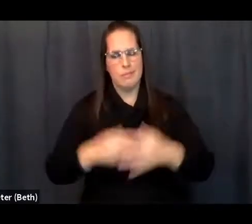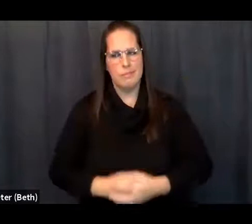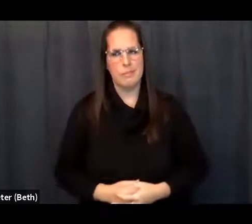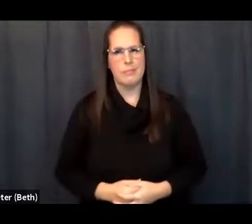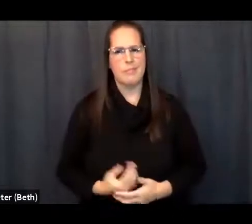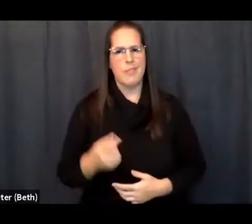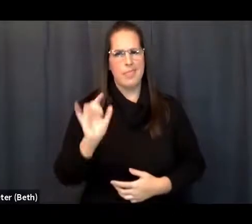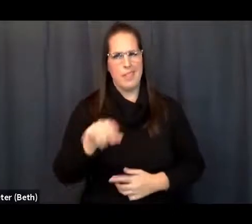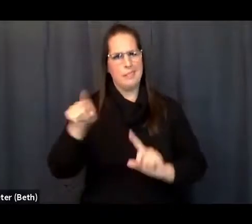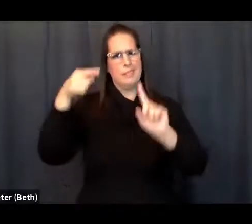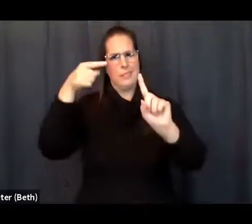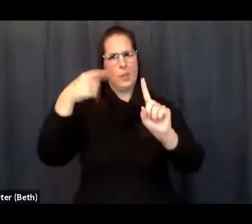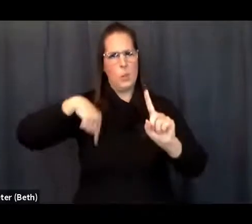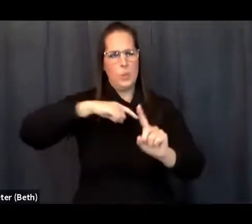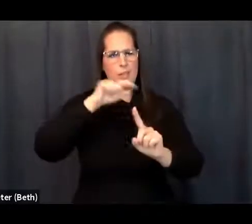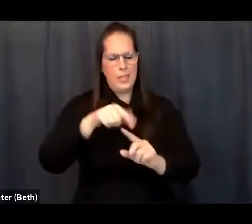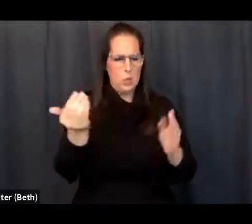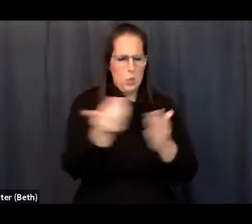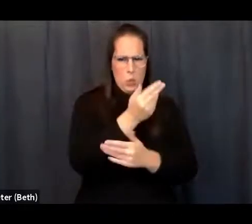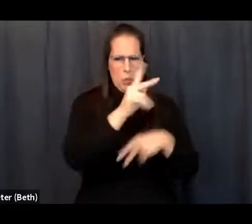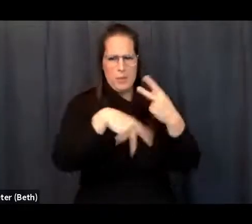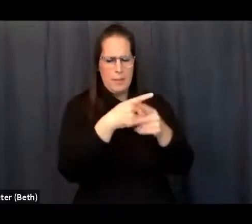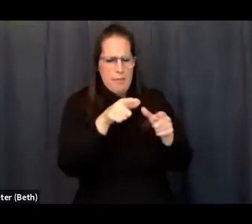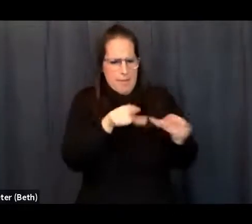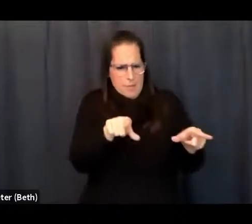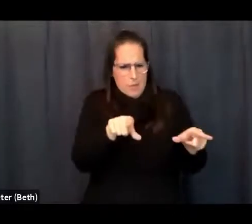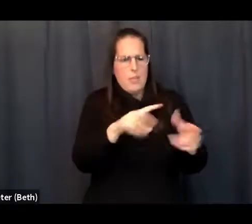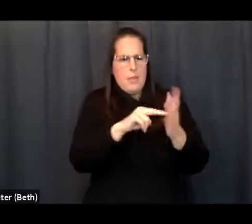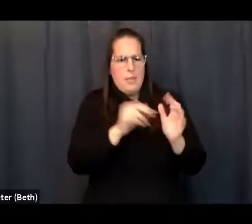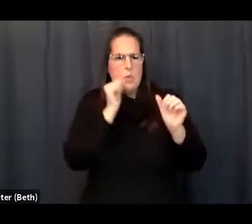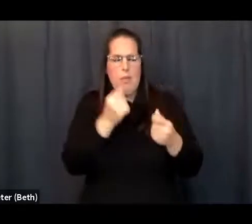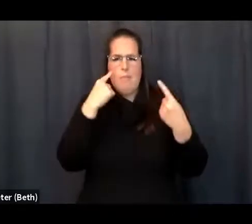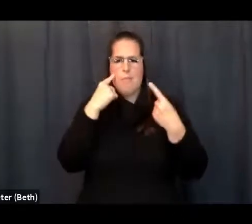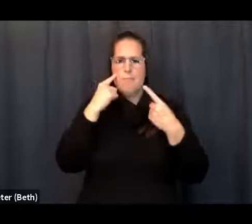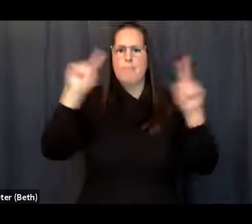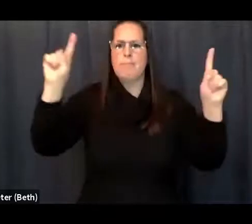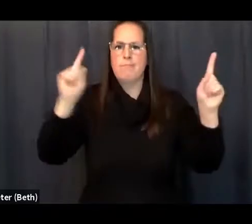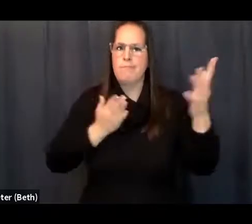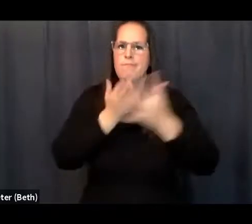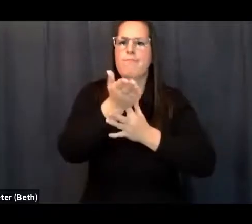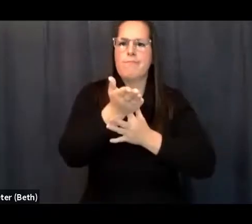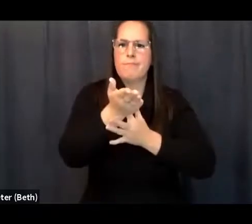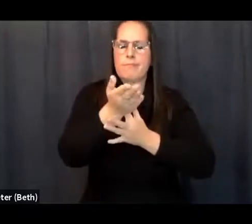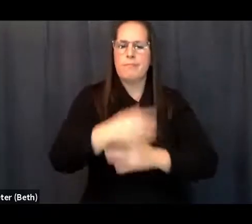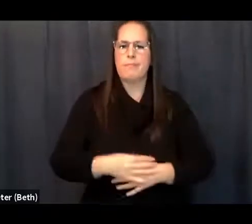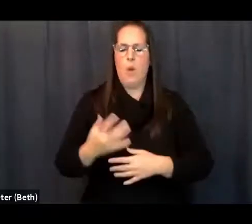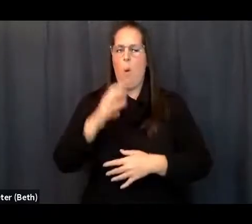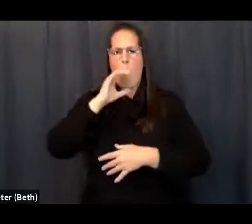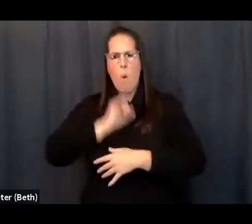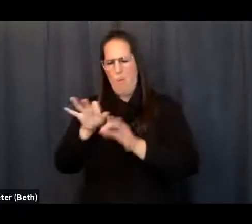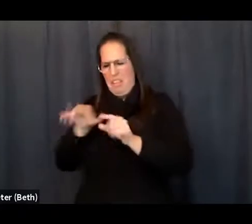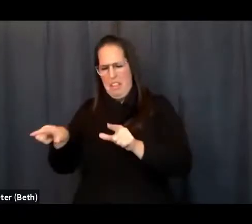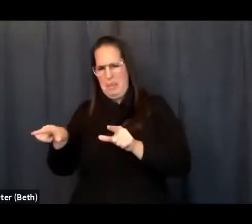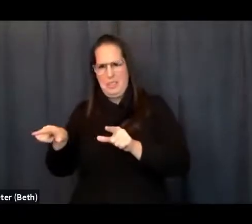equity language to communicate that, to transcend. We can't try to improve the old. We have to just